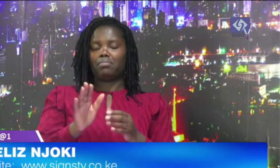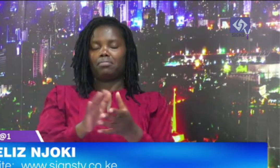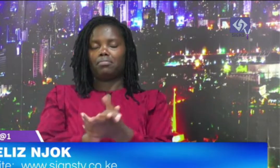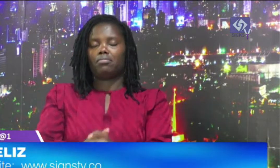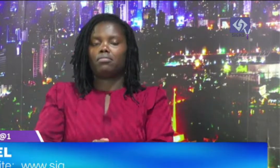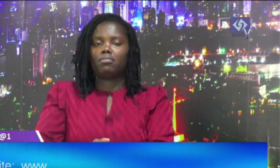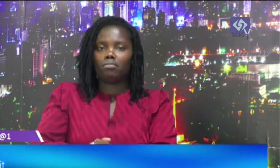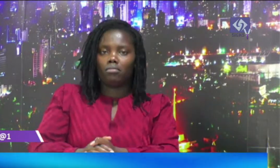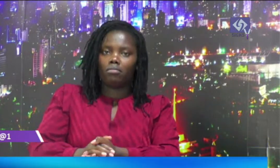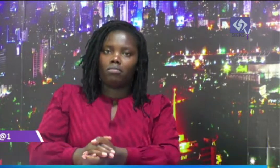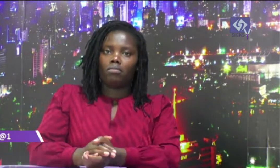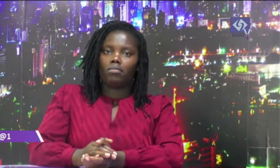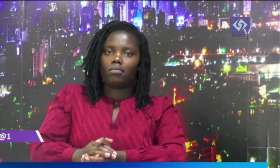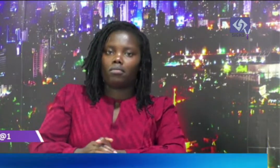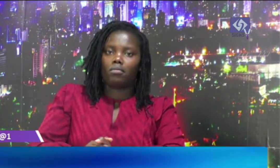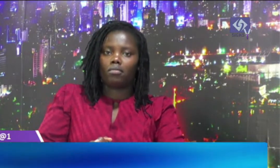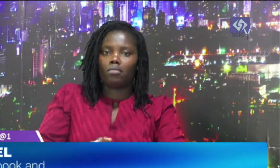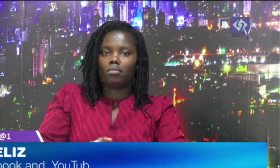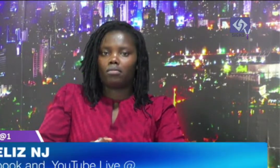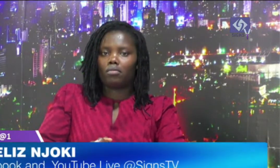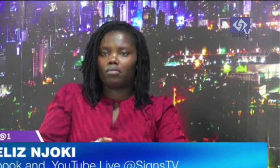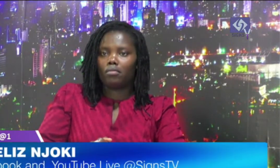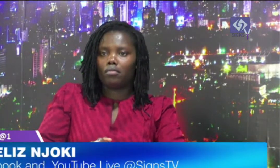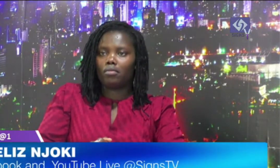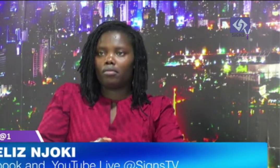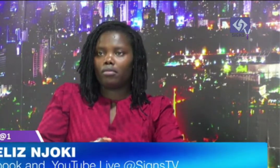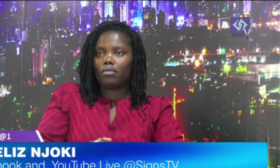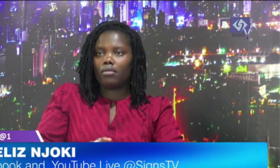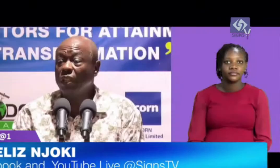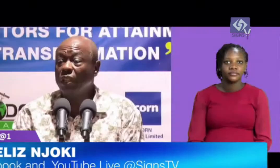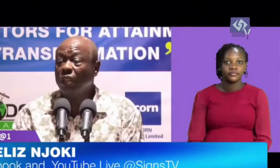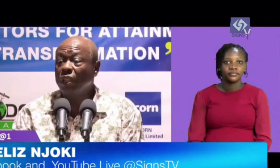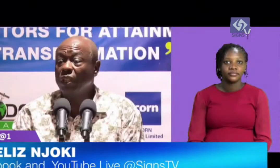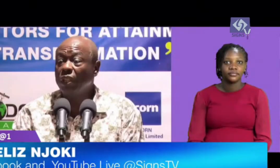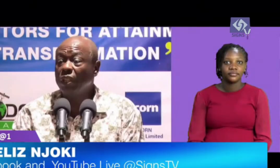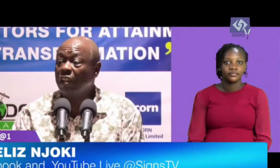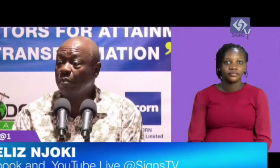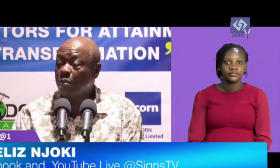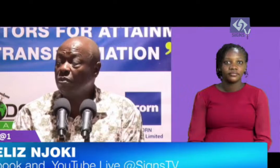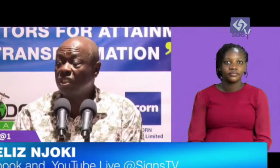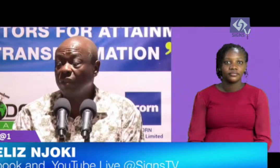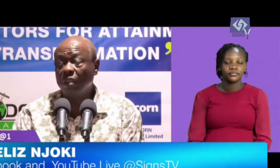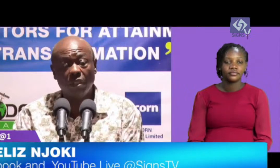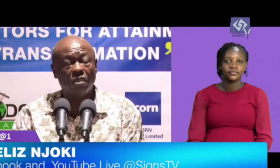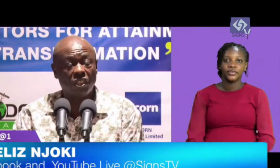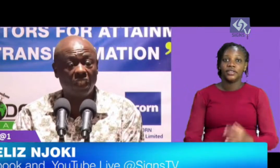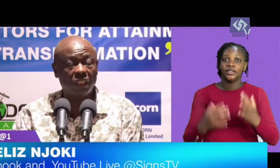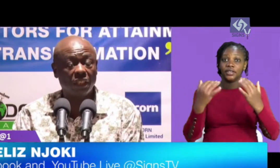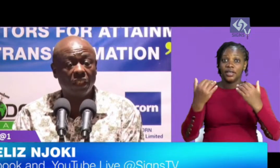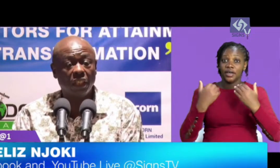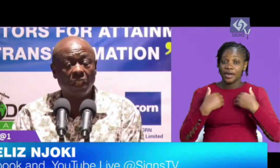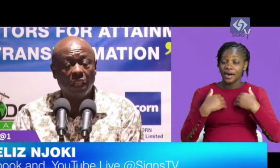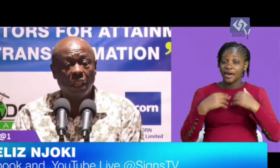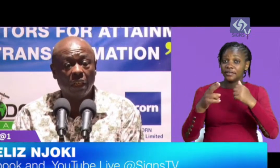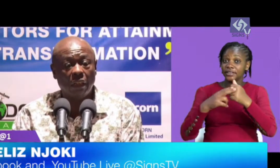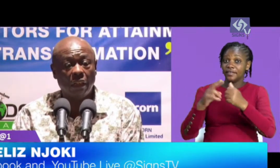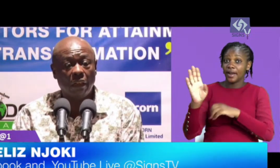lives as a result across the country. We have put 7 billion